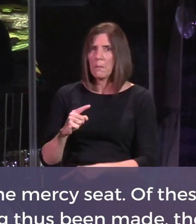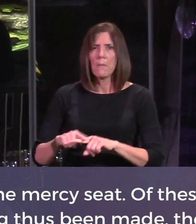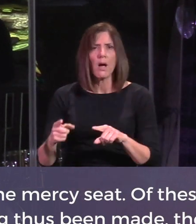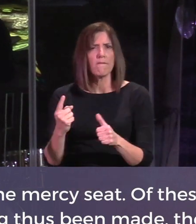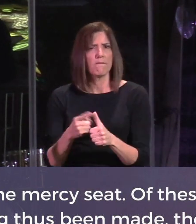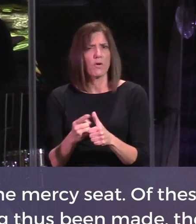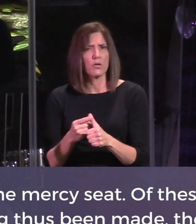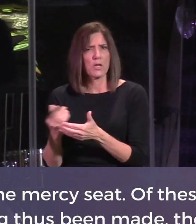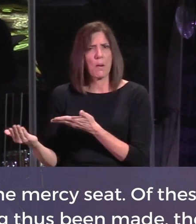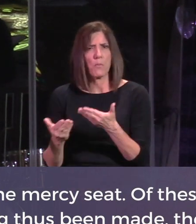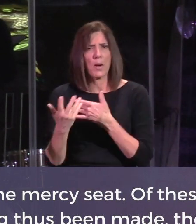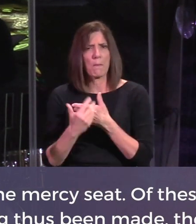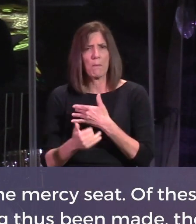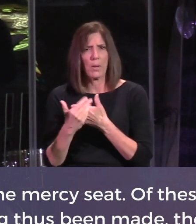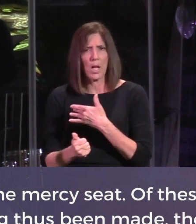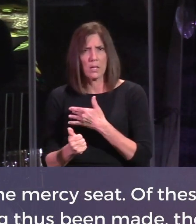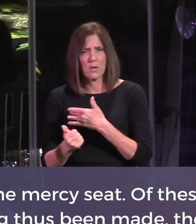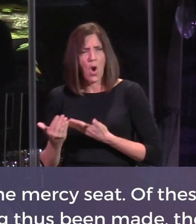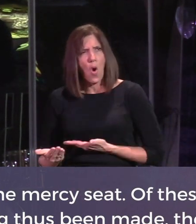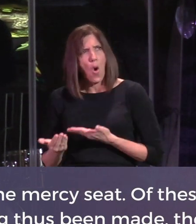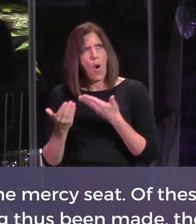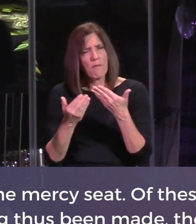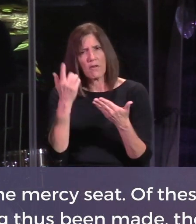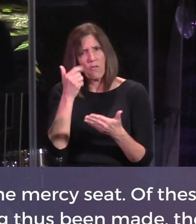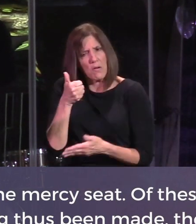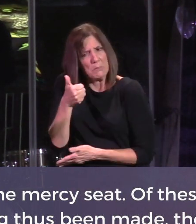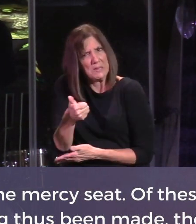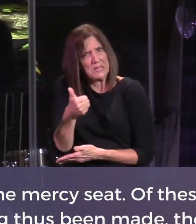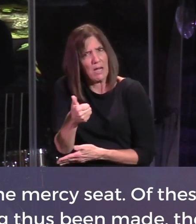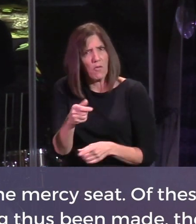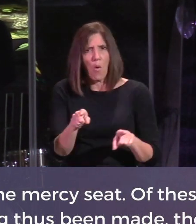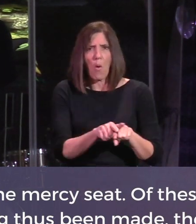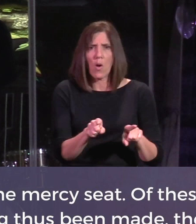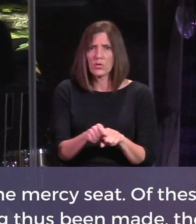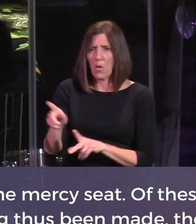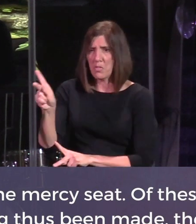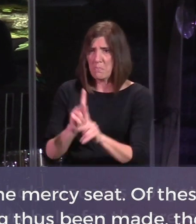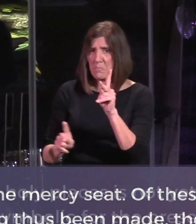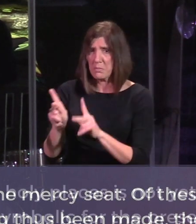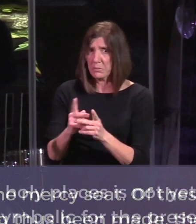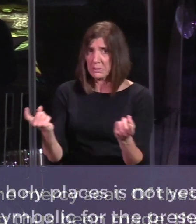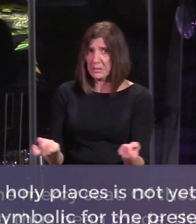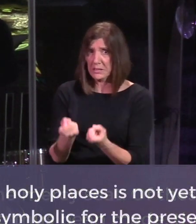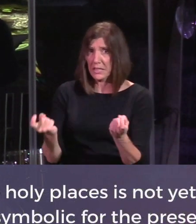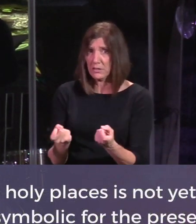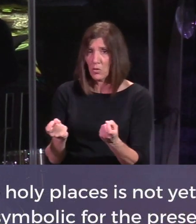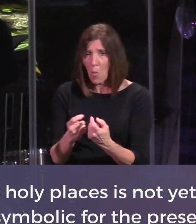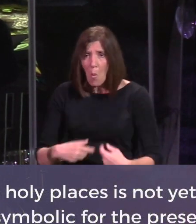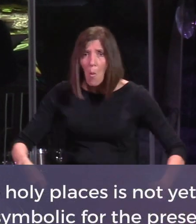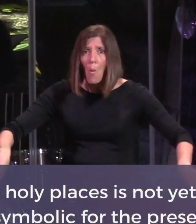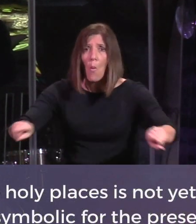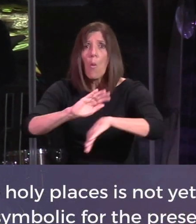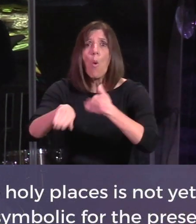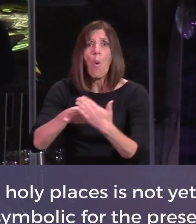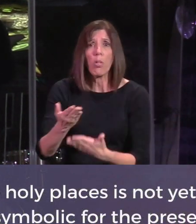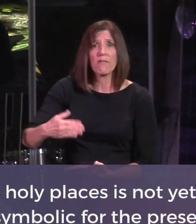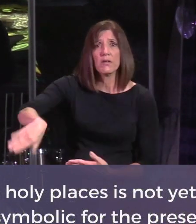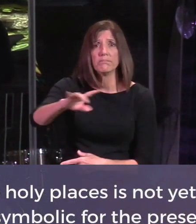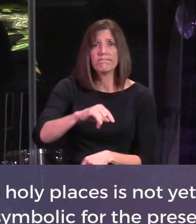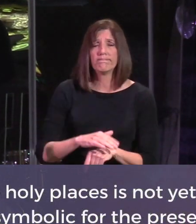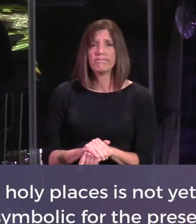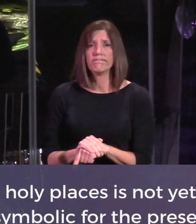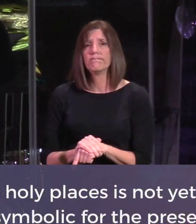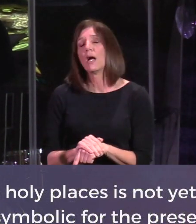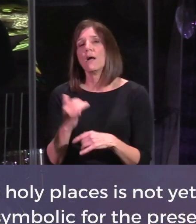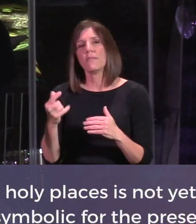blood, which he offers for himself and for the unintentional sins of the people. By this, the Holy Spirit indicates the